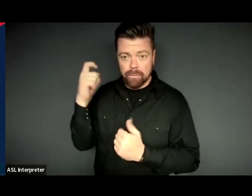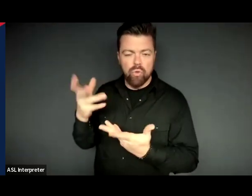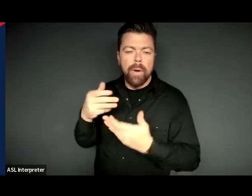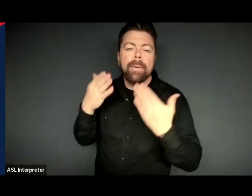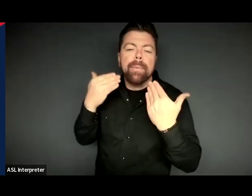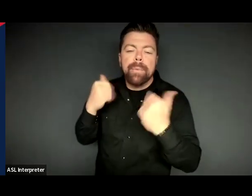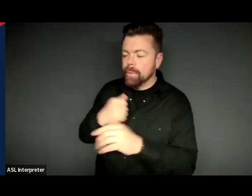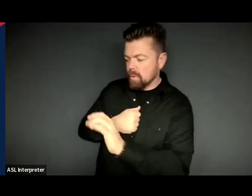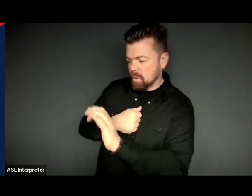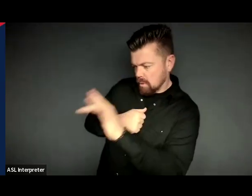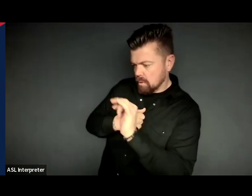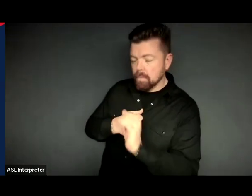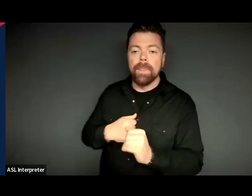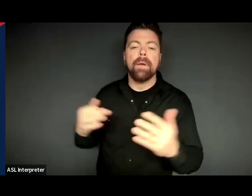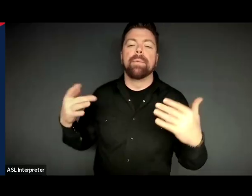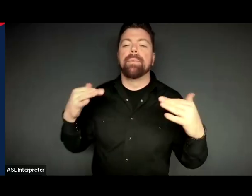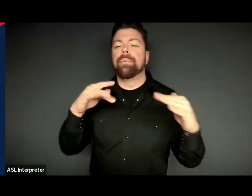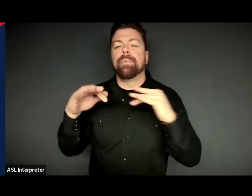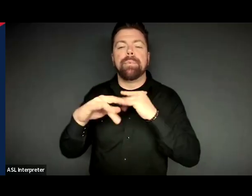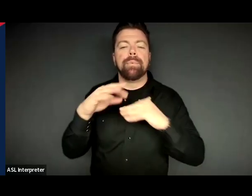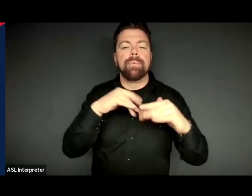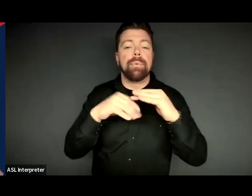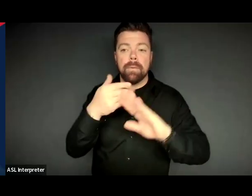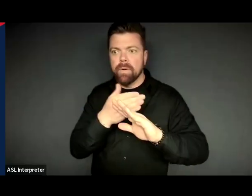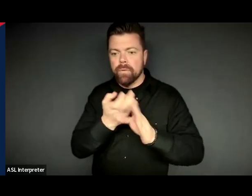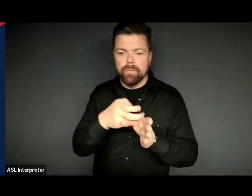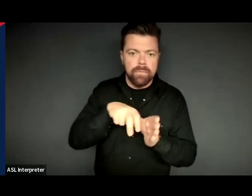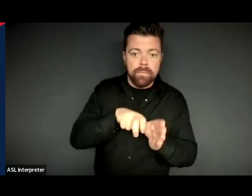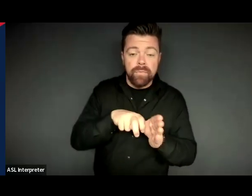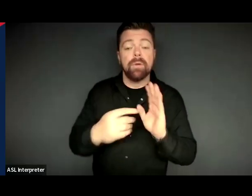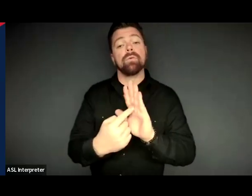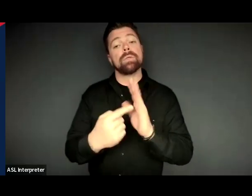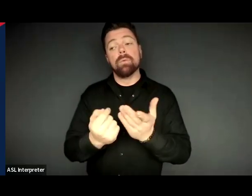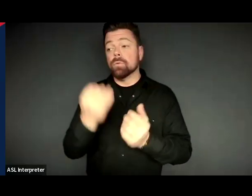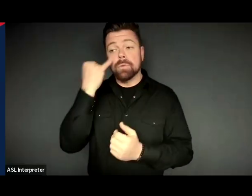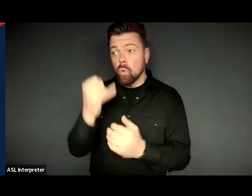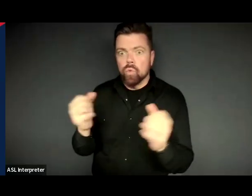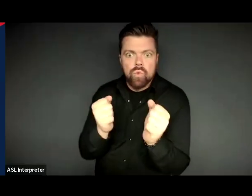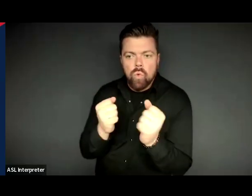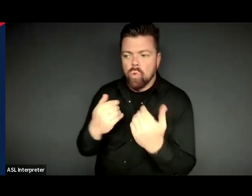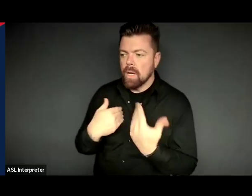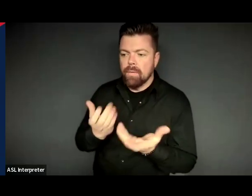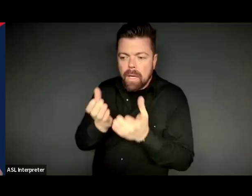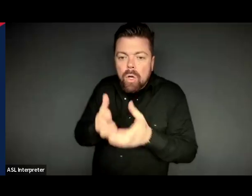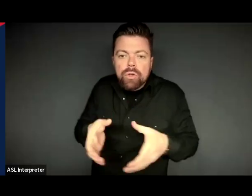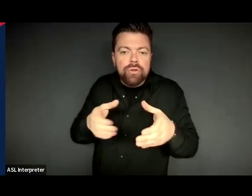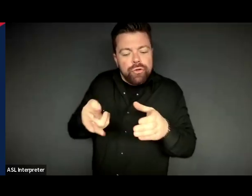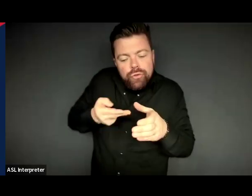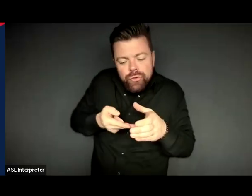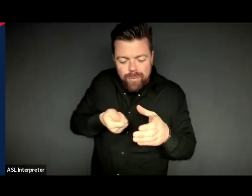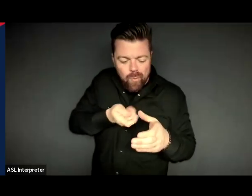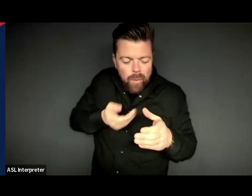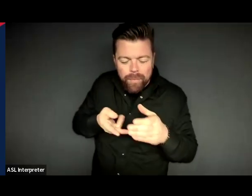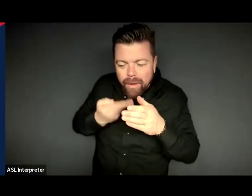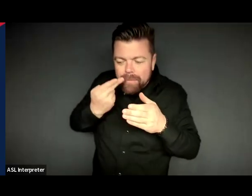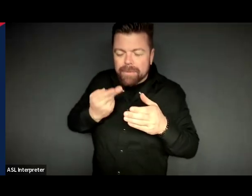think about all these things. Sometimes people will have a warm bowl of soup, and that kind of helps warm you from the inside out. But if you